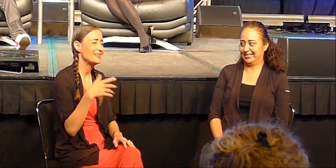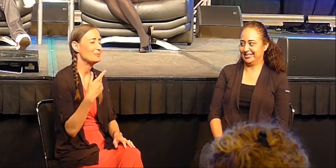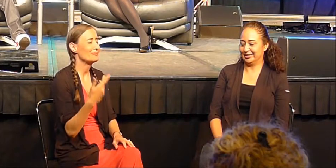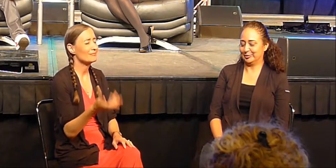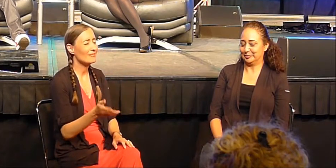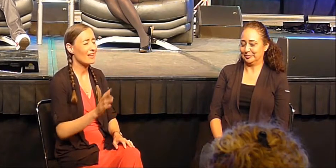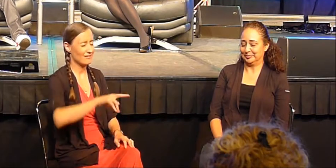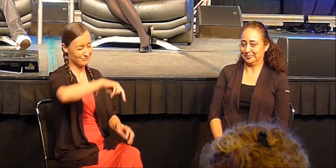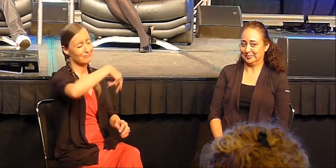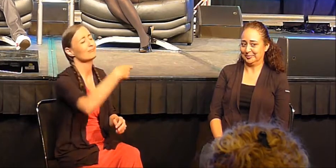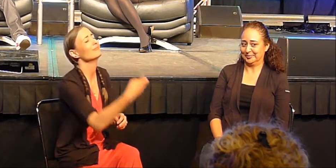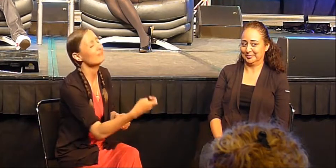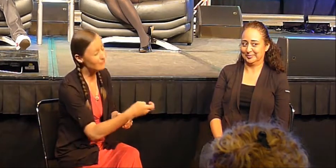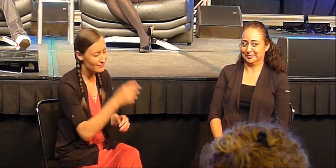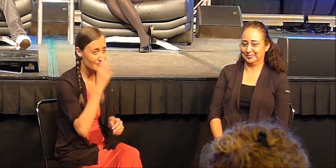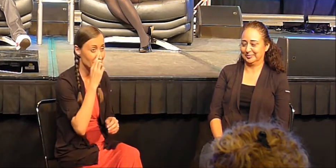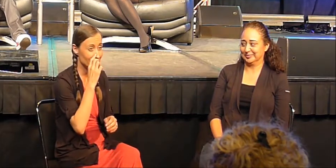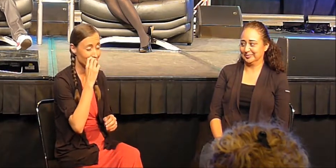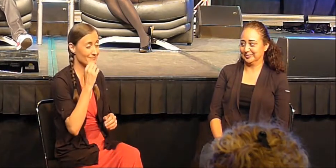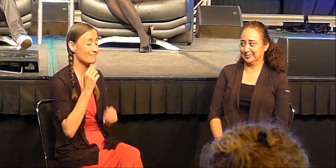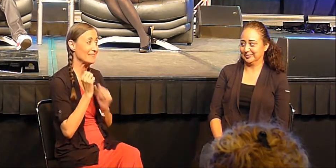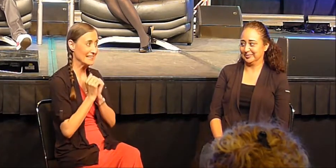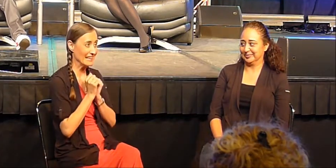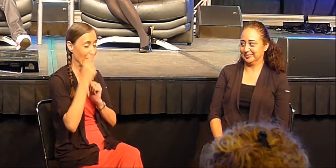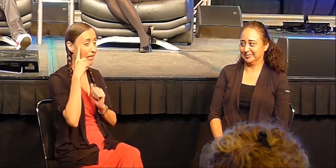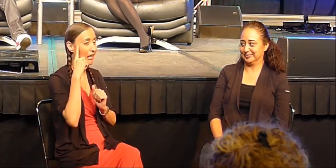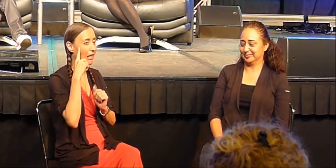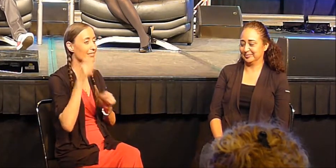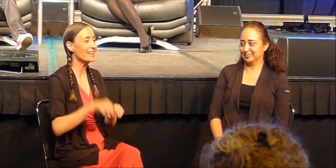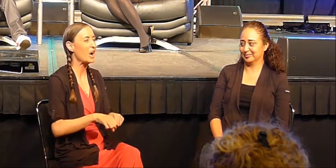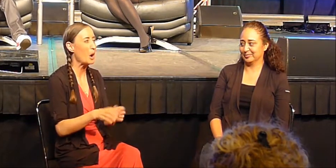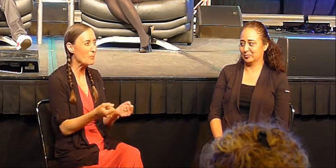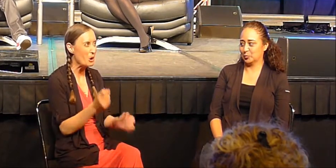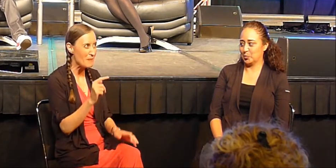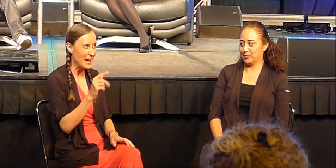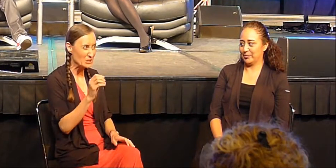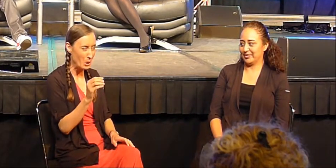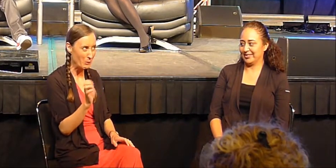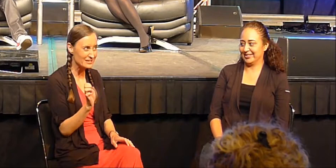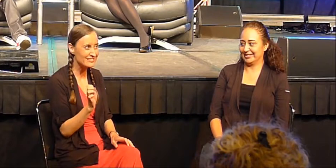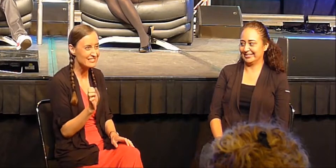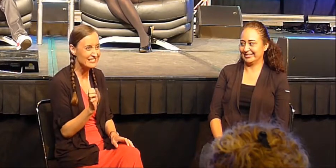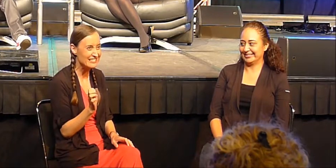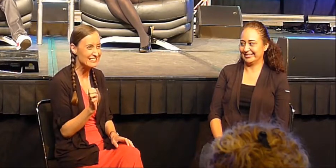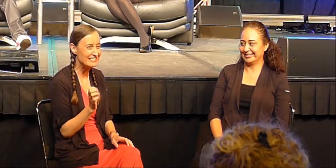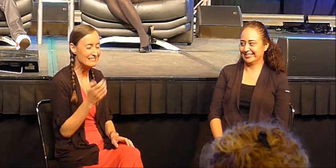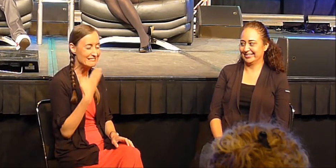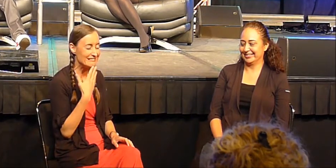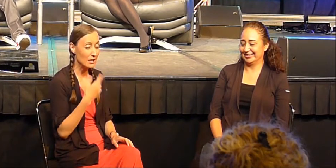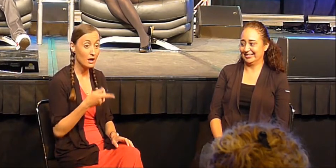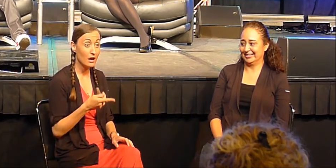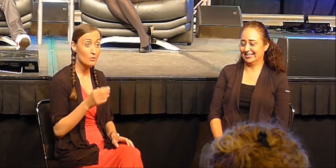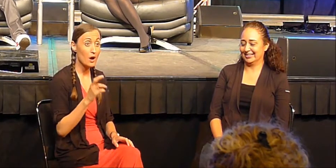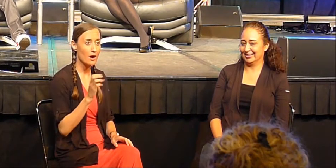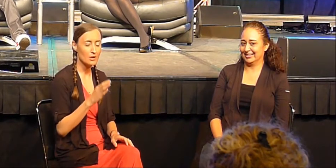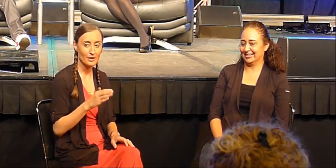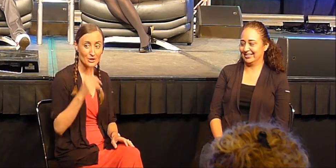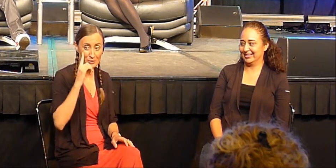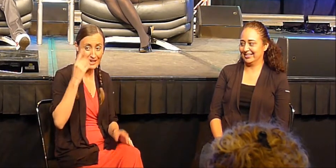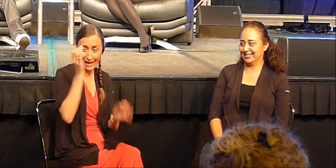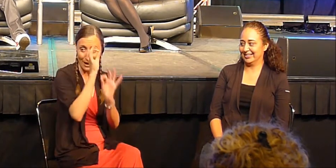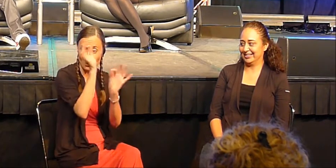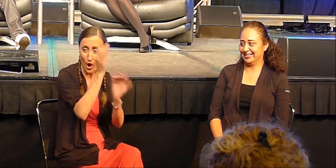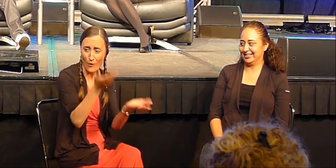I went over a rock, and I think I may have broken my toe. Like that. And he goes, you think I don't know?